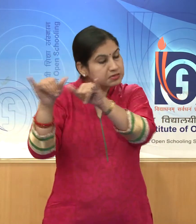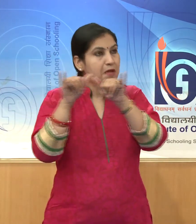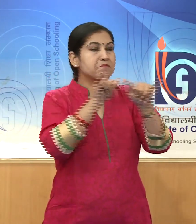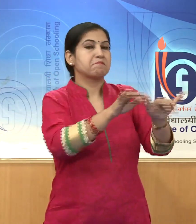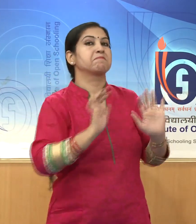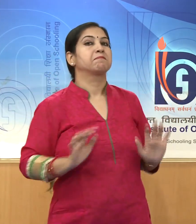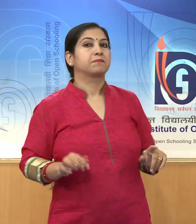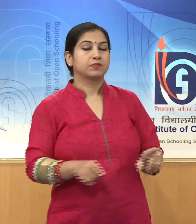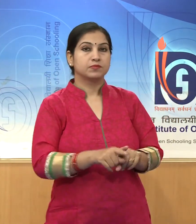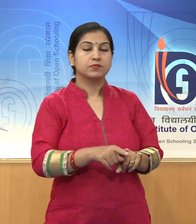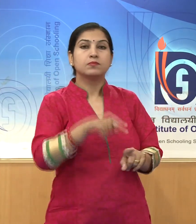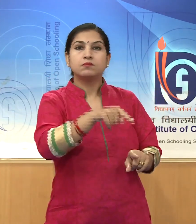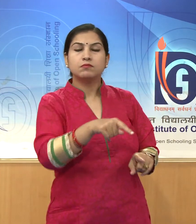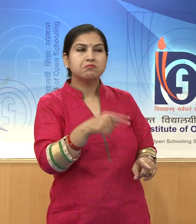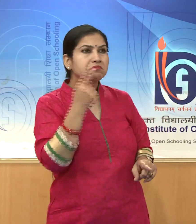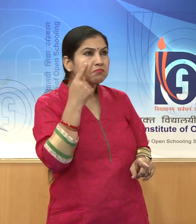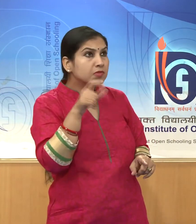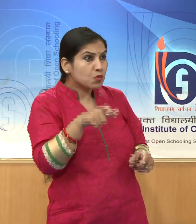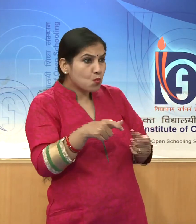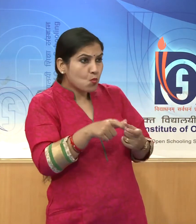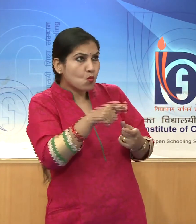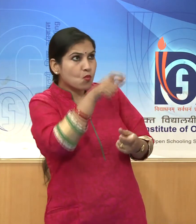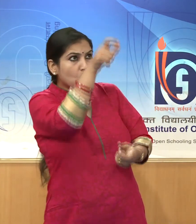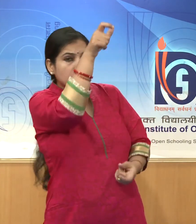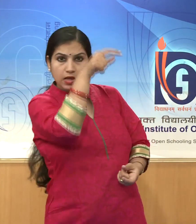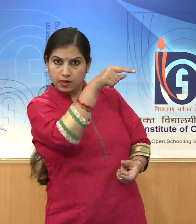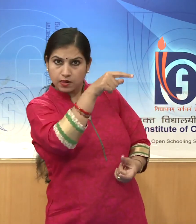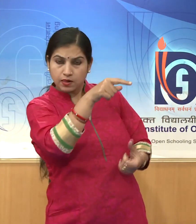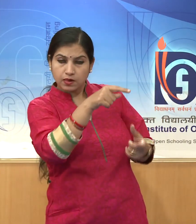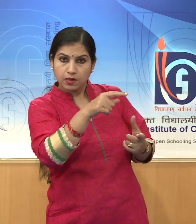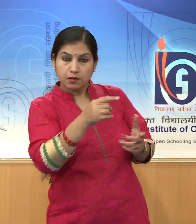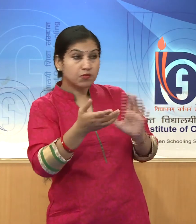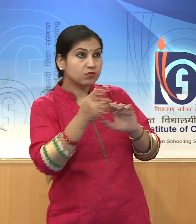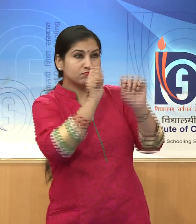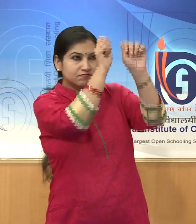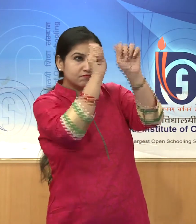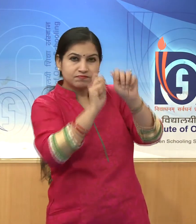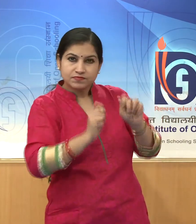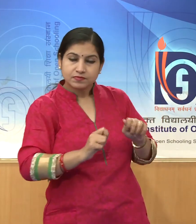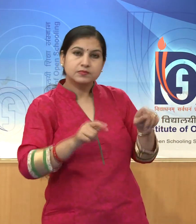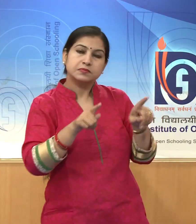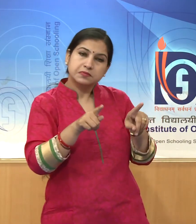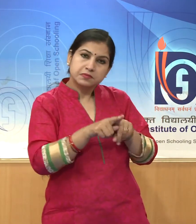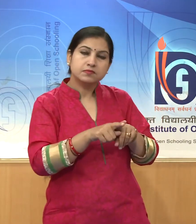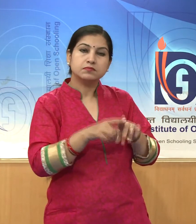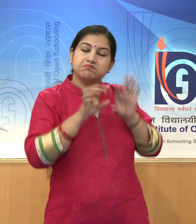The emphatic verticality of the composition is